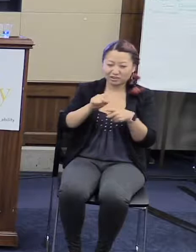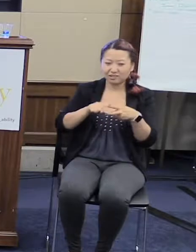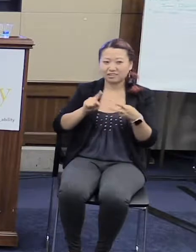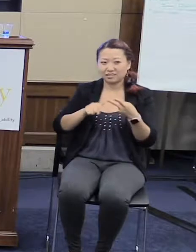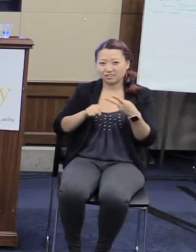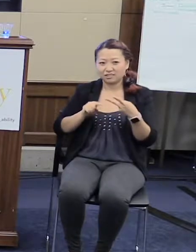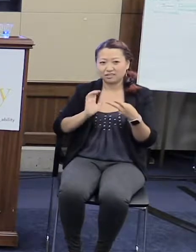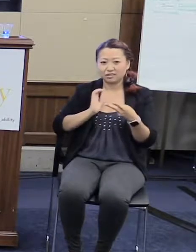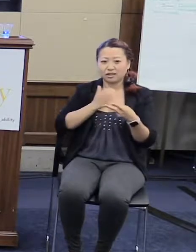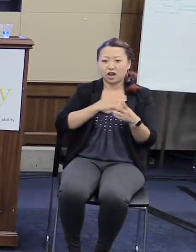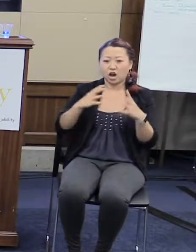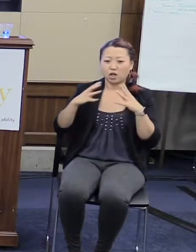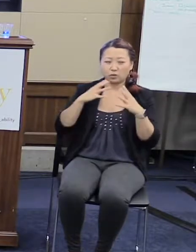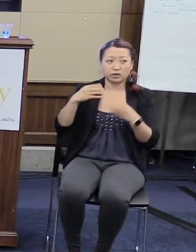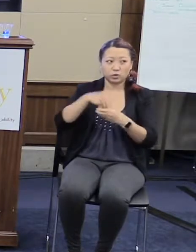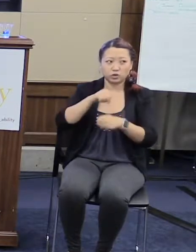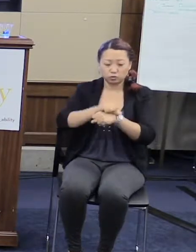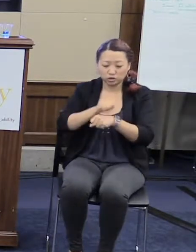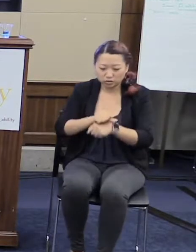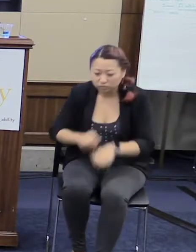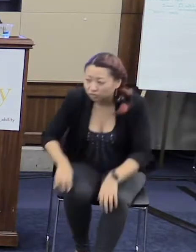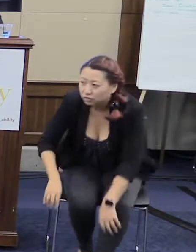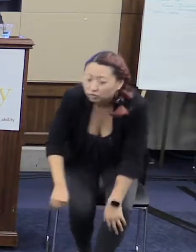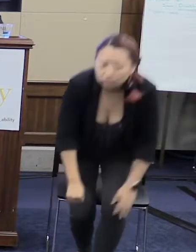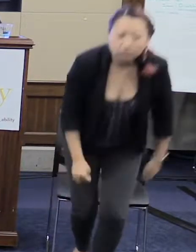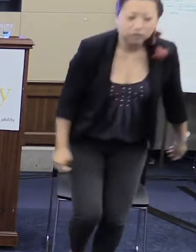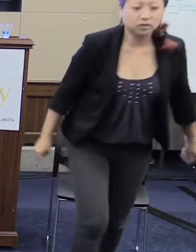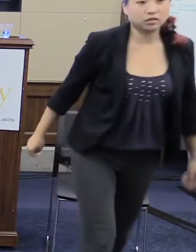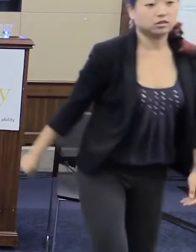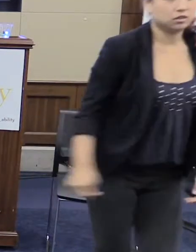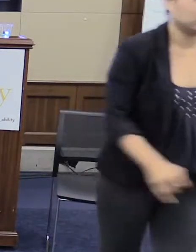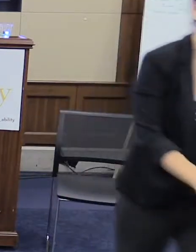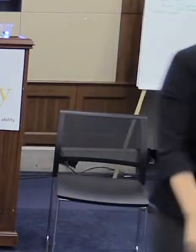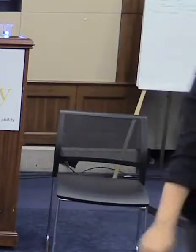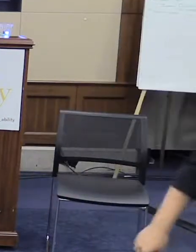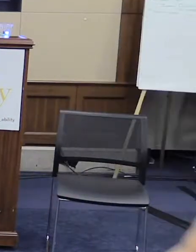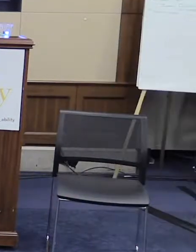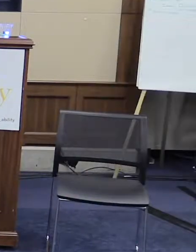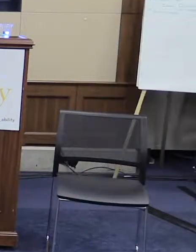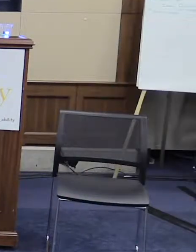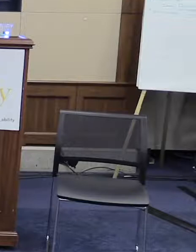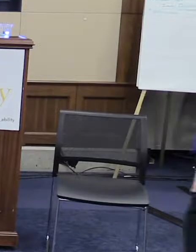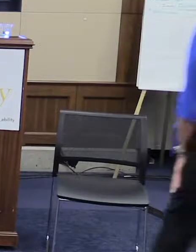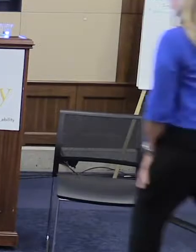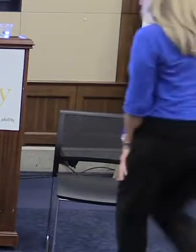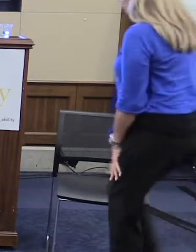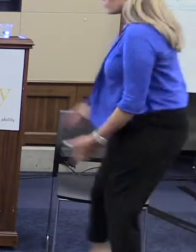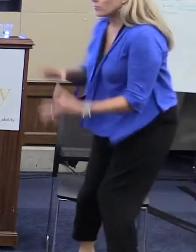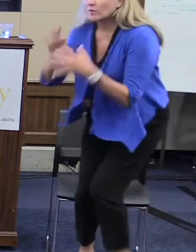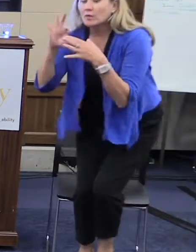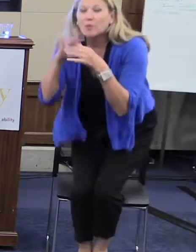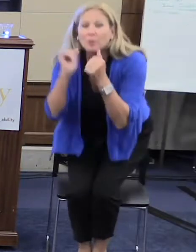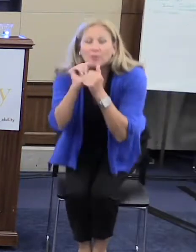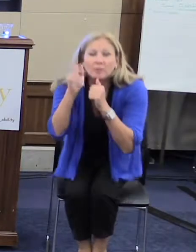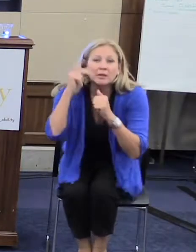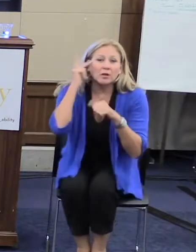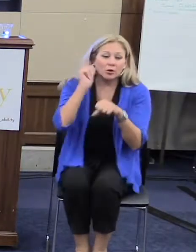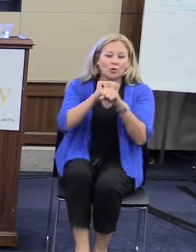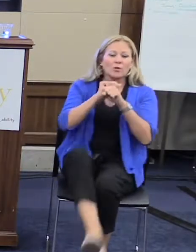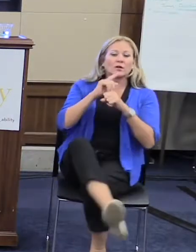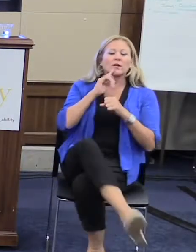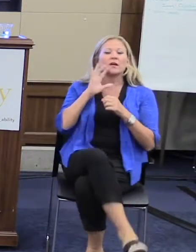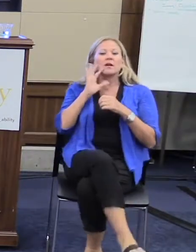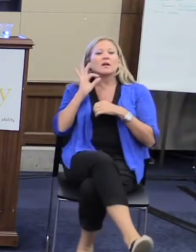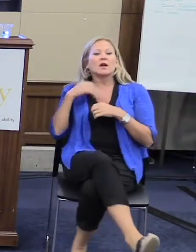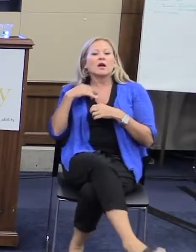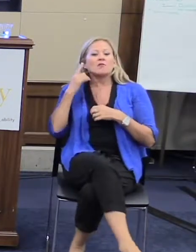terms of our Hollywood inclusion work. So when it comes to the political work, piggybacking on what Philip does in the policy and